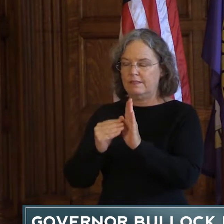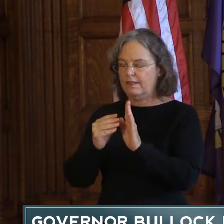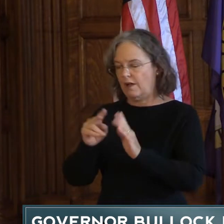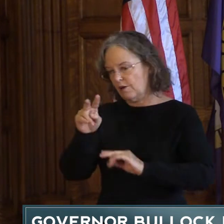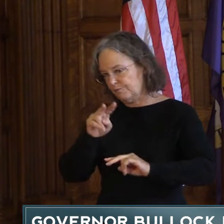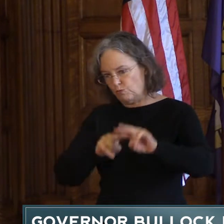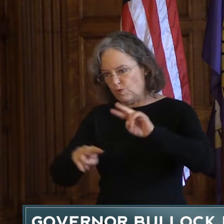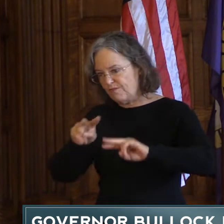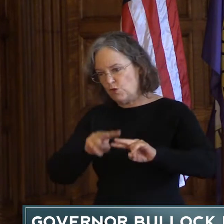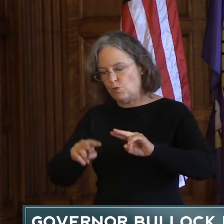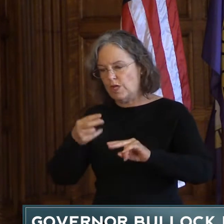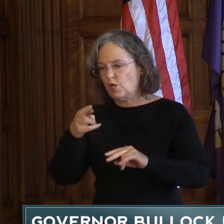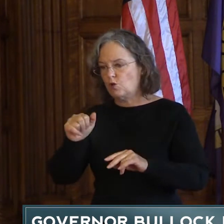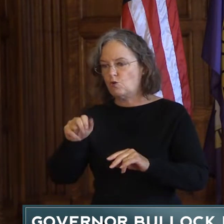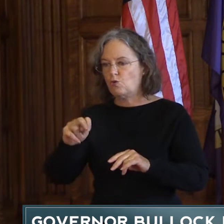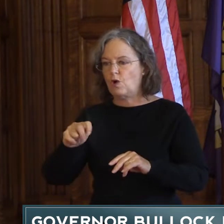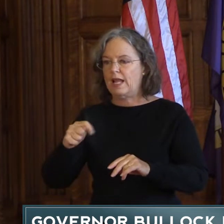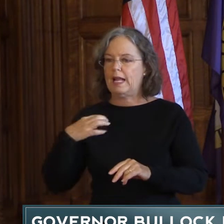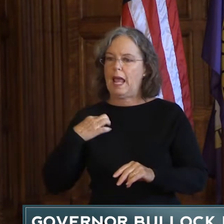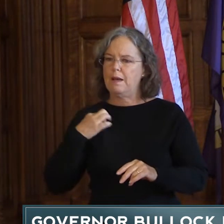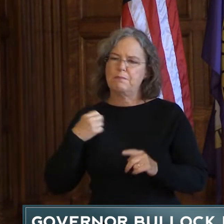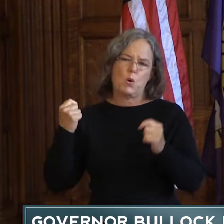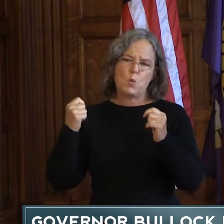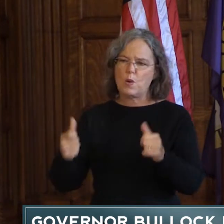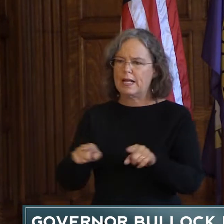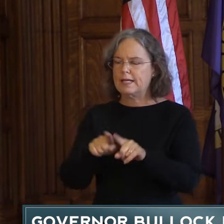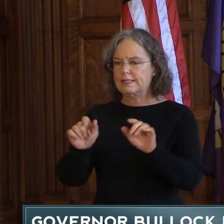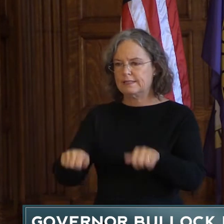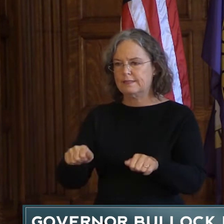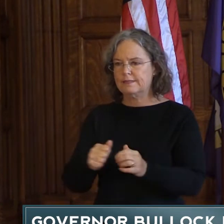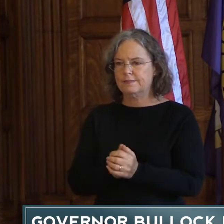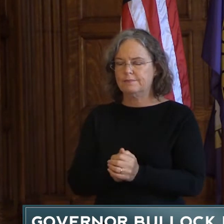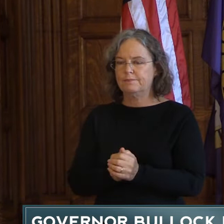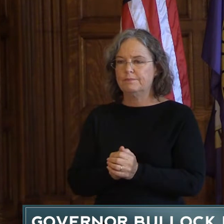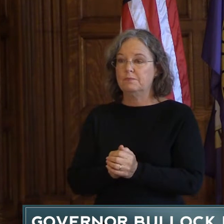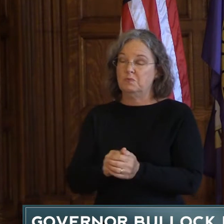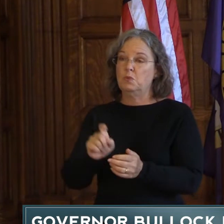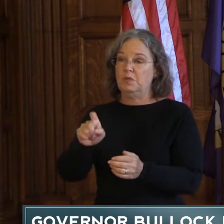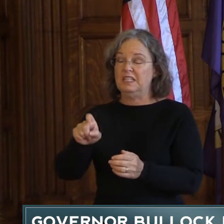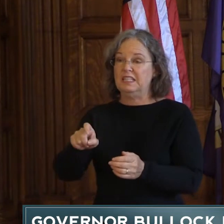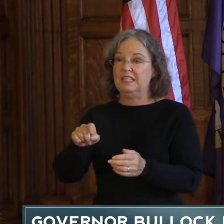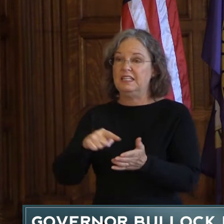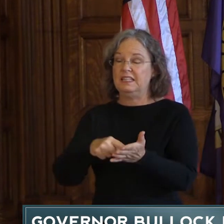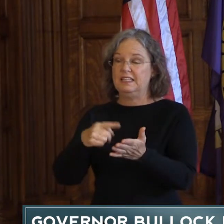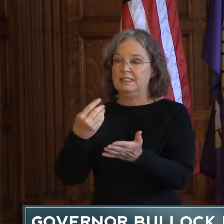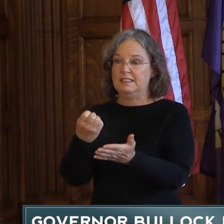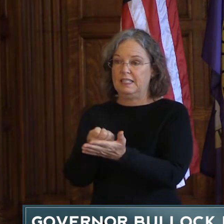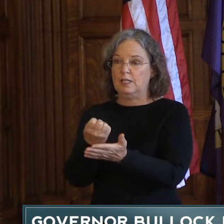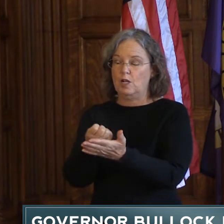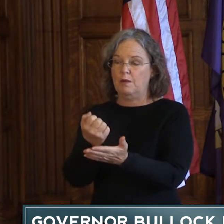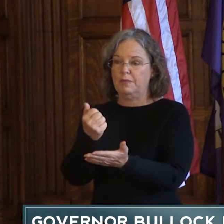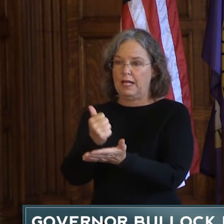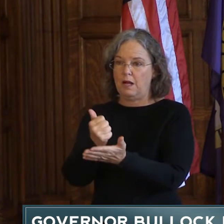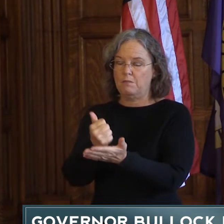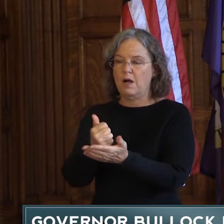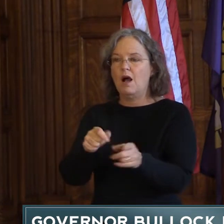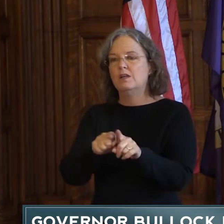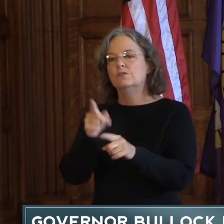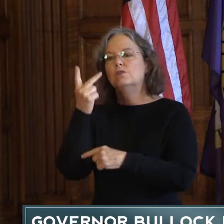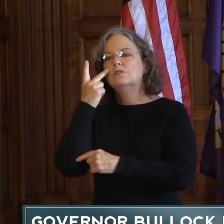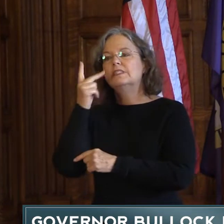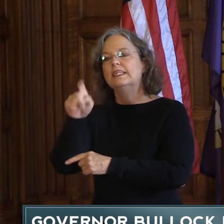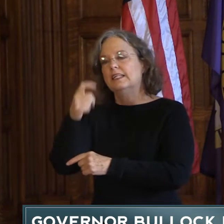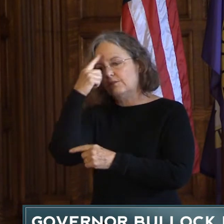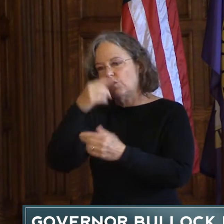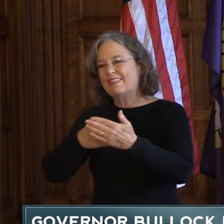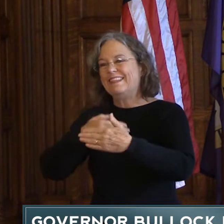possible. With the need for this economic relief clear, we're also addressing the need for the next round and